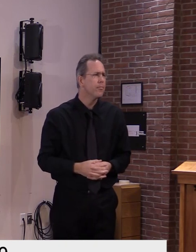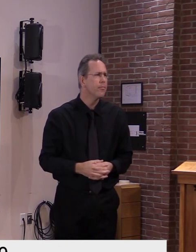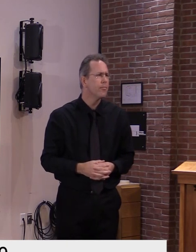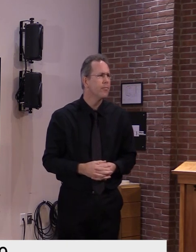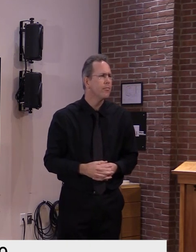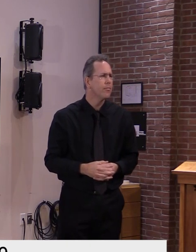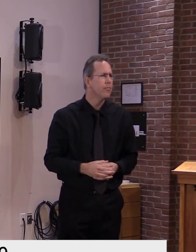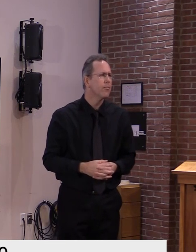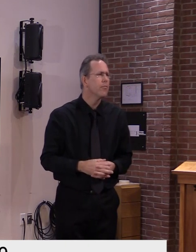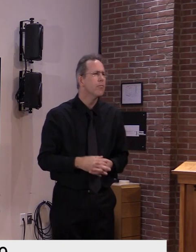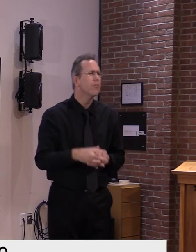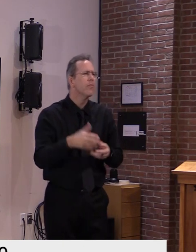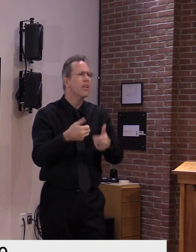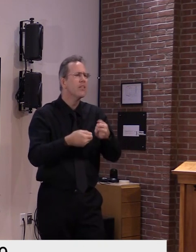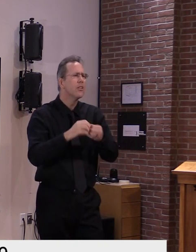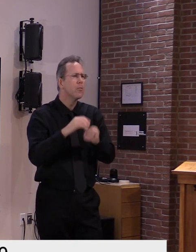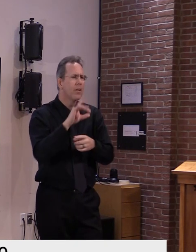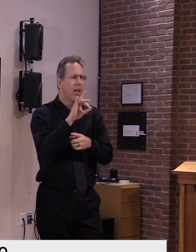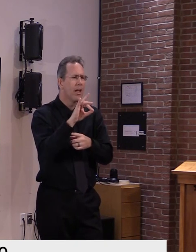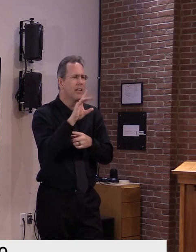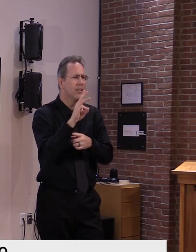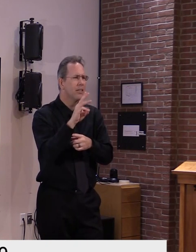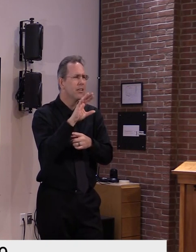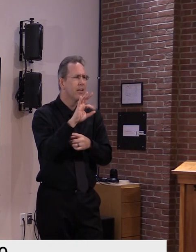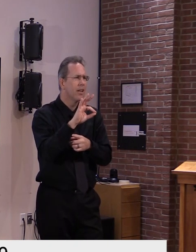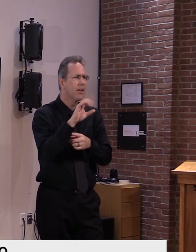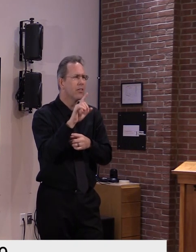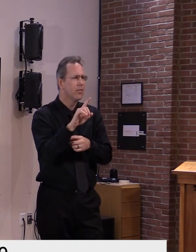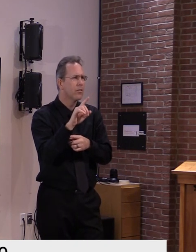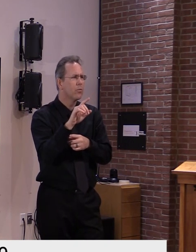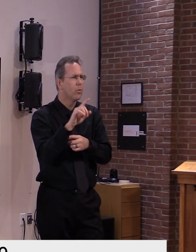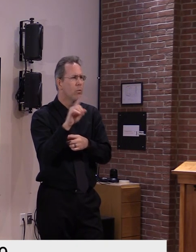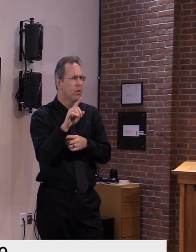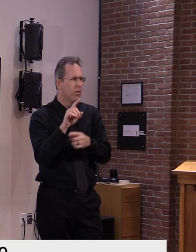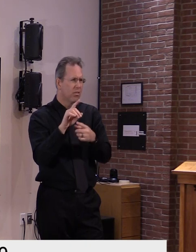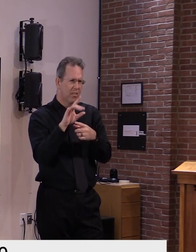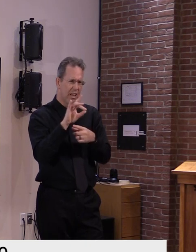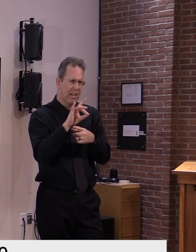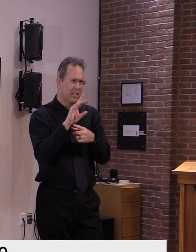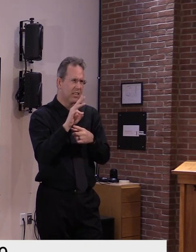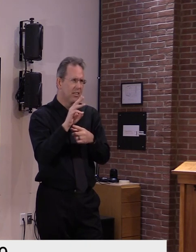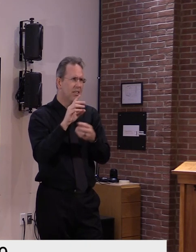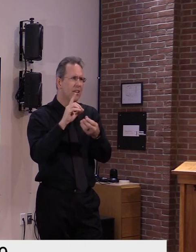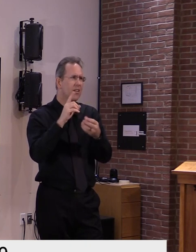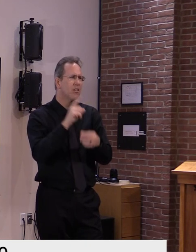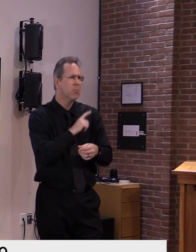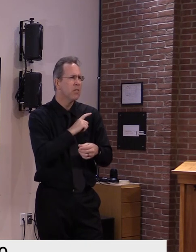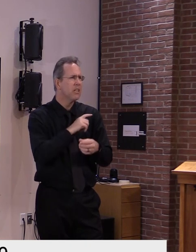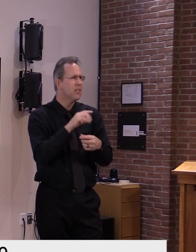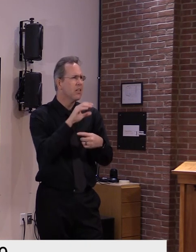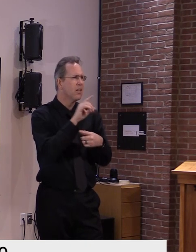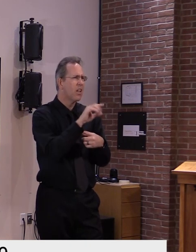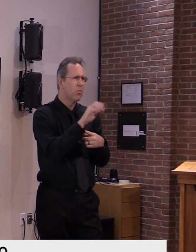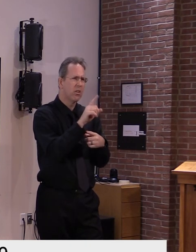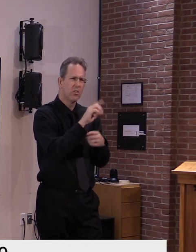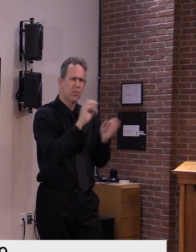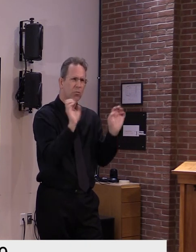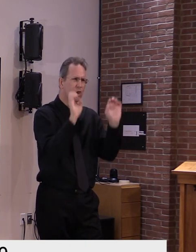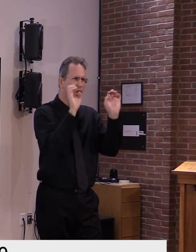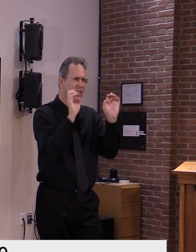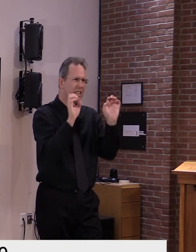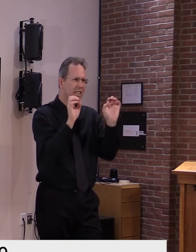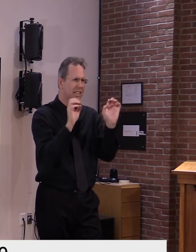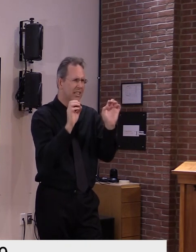fatality, and 911 is the emergency number. Is there a subliminal or maybe not so subliminal message in selecting these